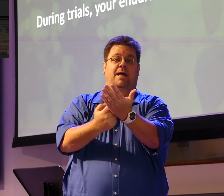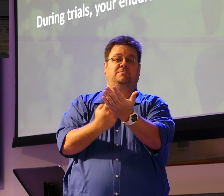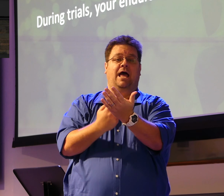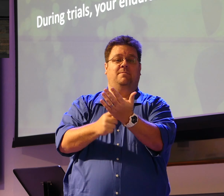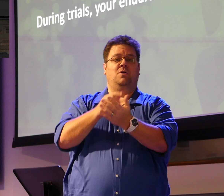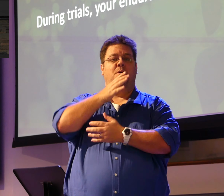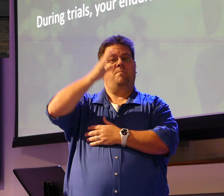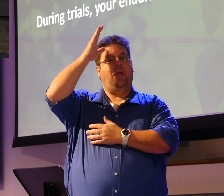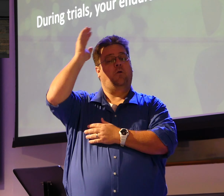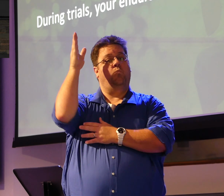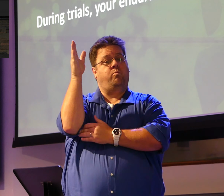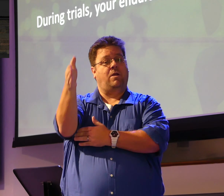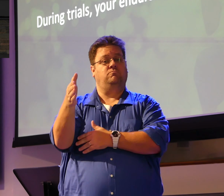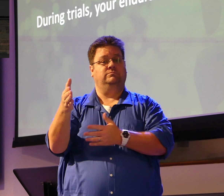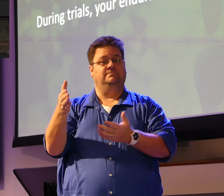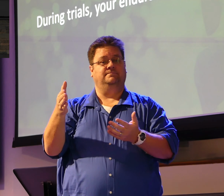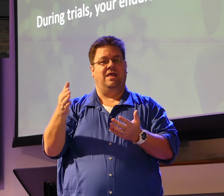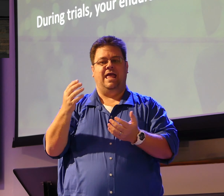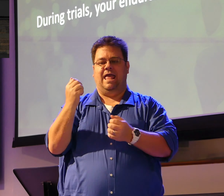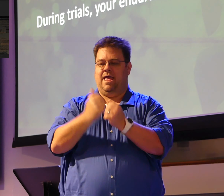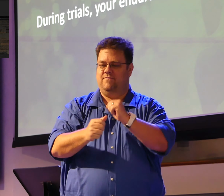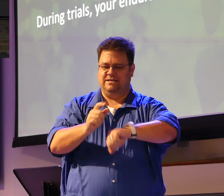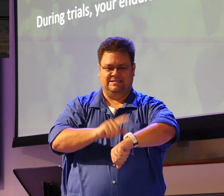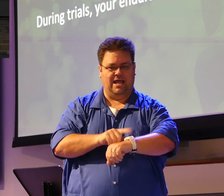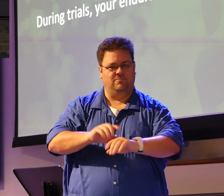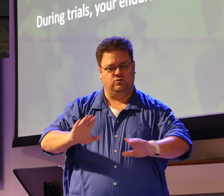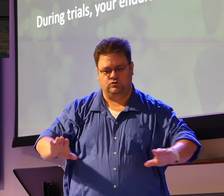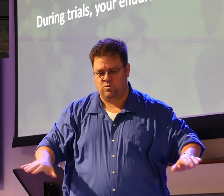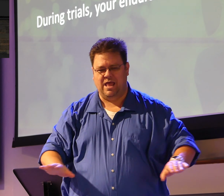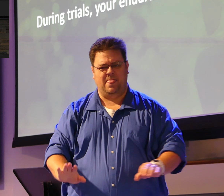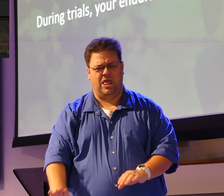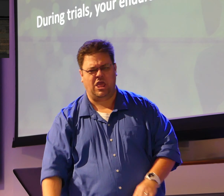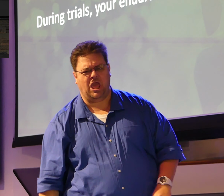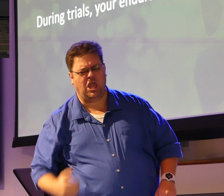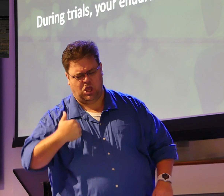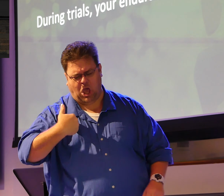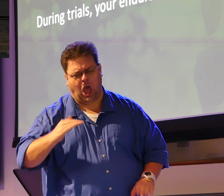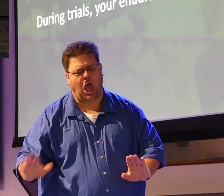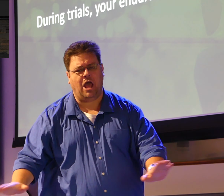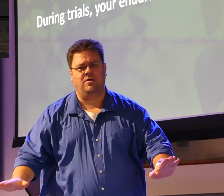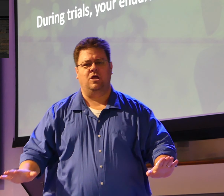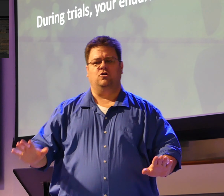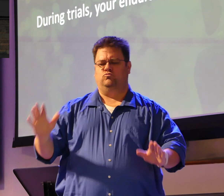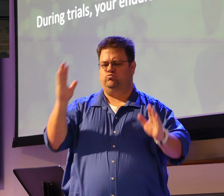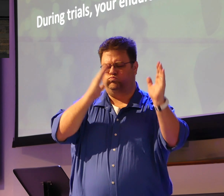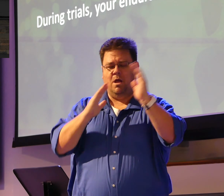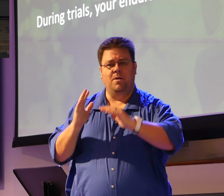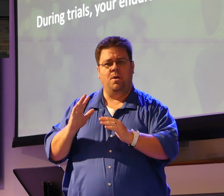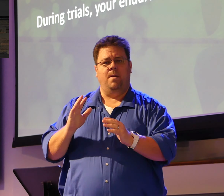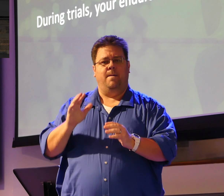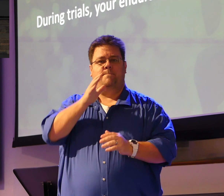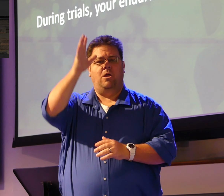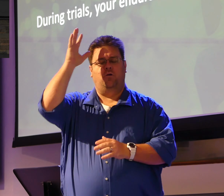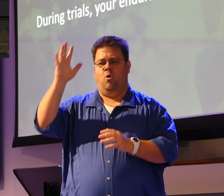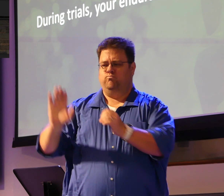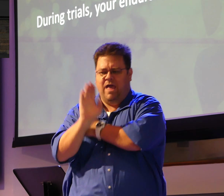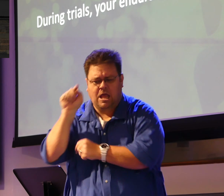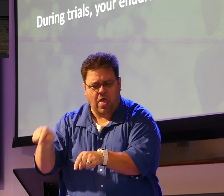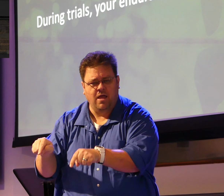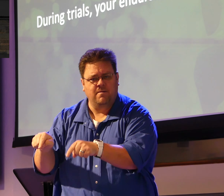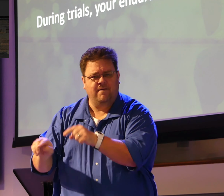kids where sometimes parents will you know every time their children like when they're little growing up every time their children get in trouble